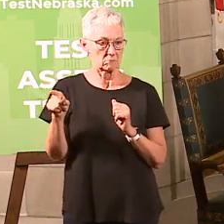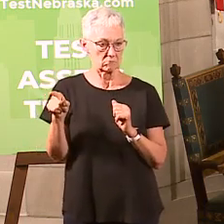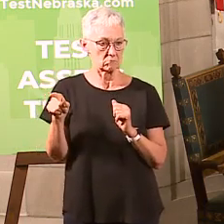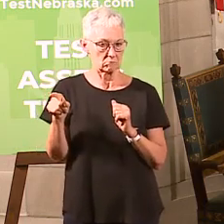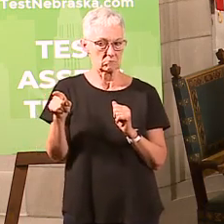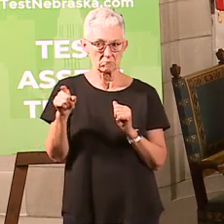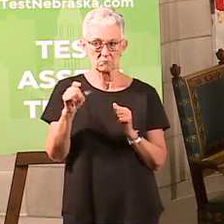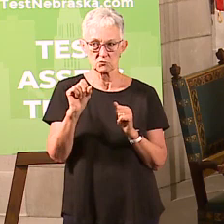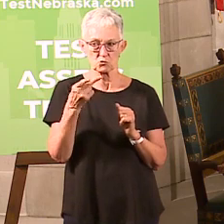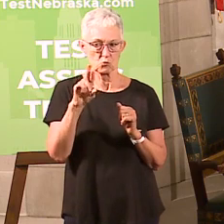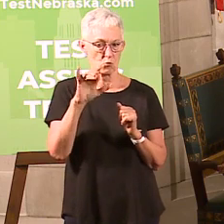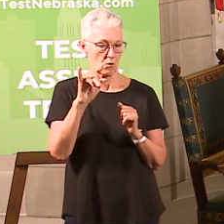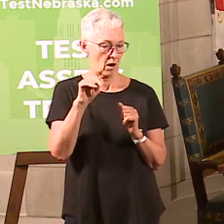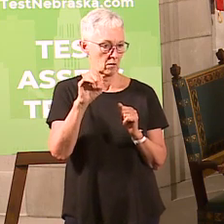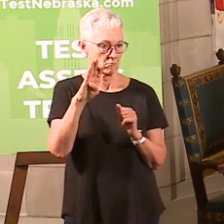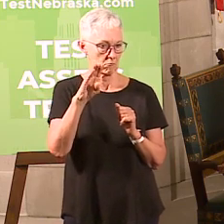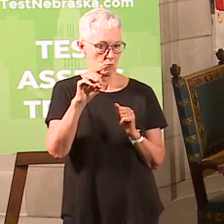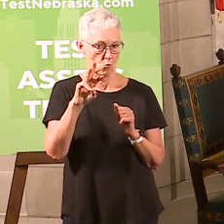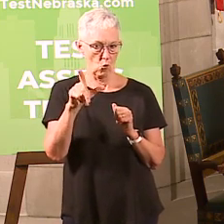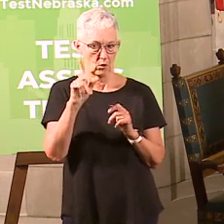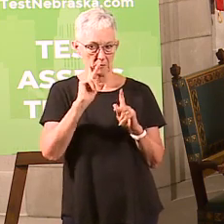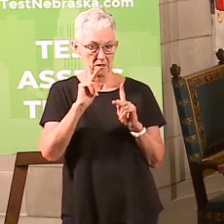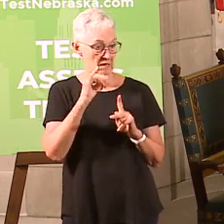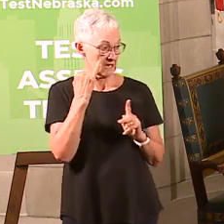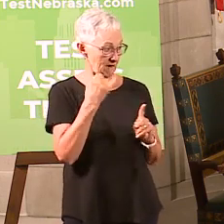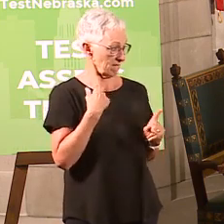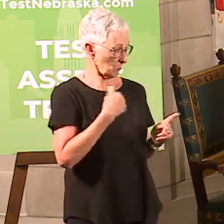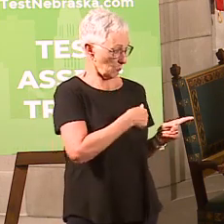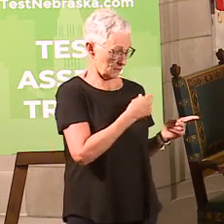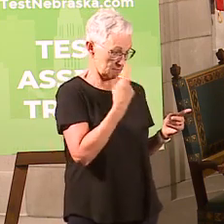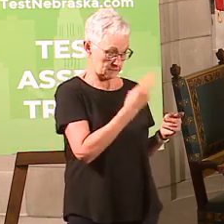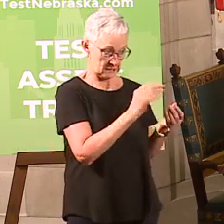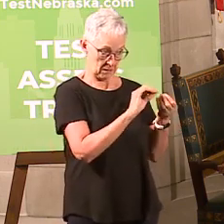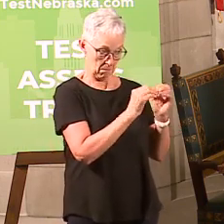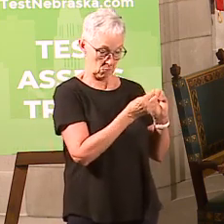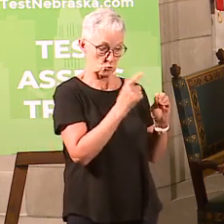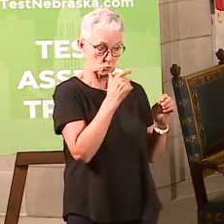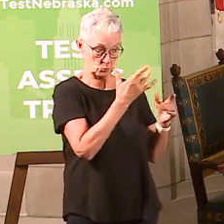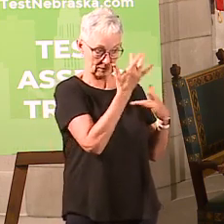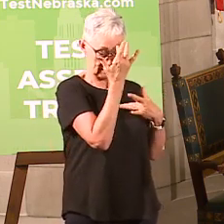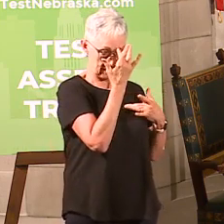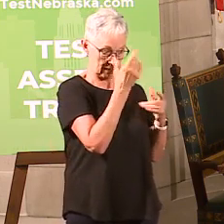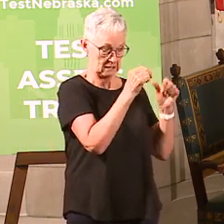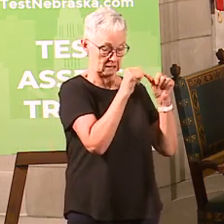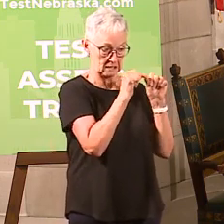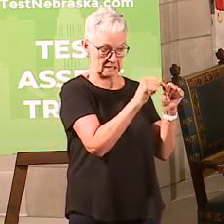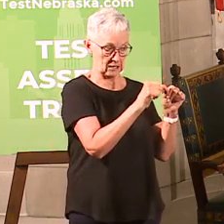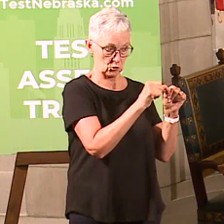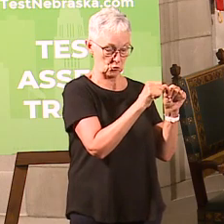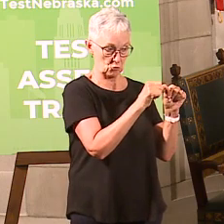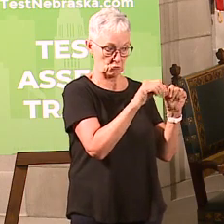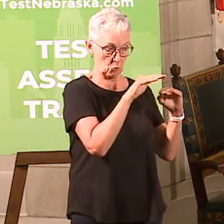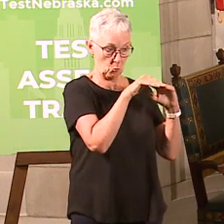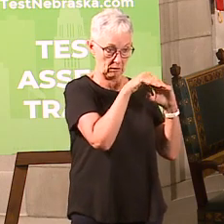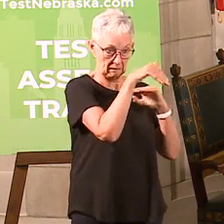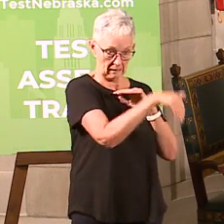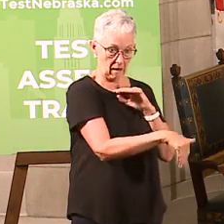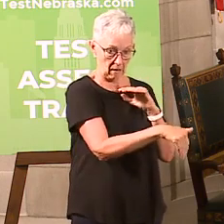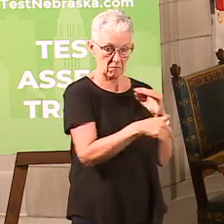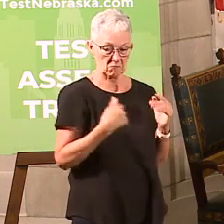going to continue as long as we continue to make progress. We're going to continue to loosen restrictions. Do you have updated numbers